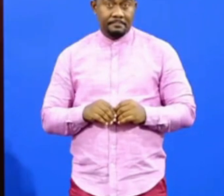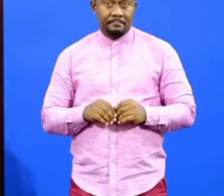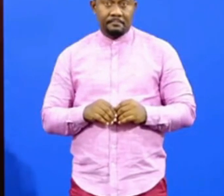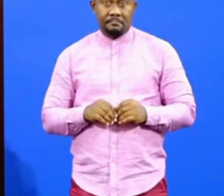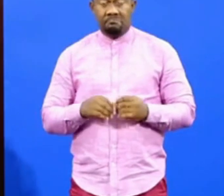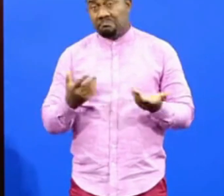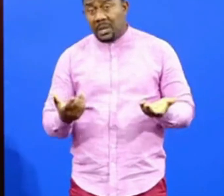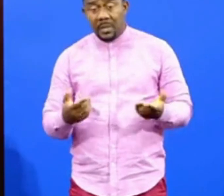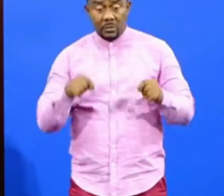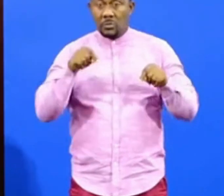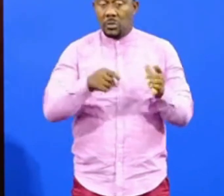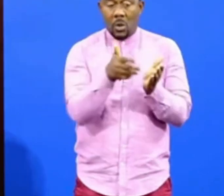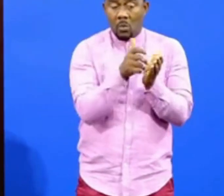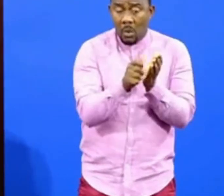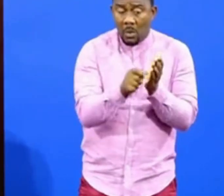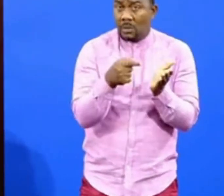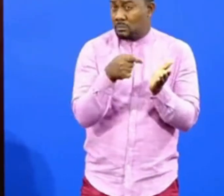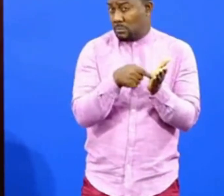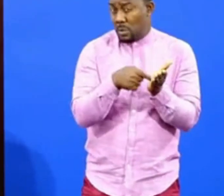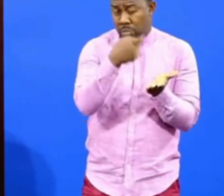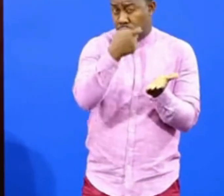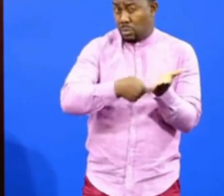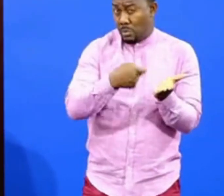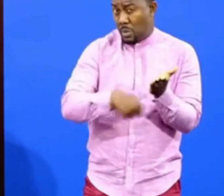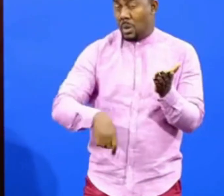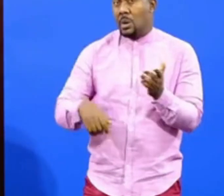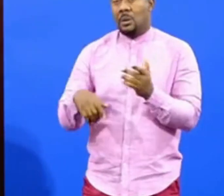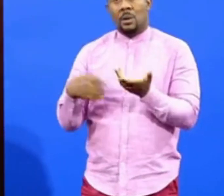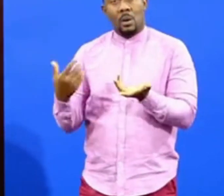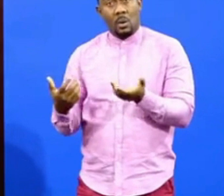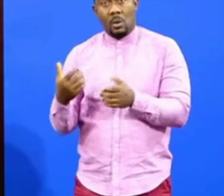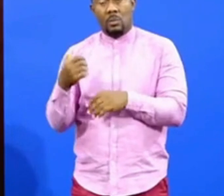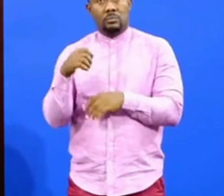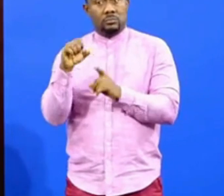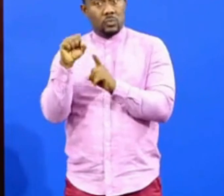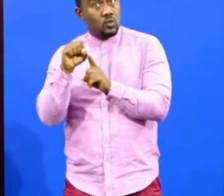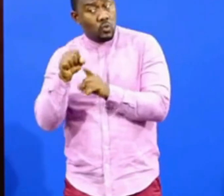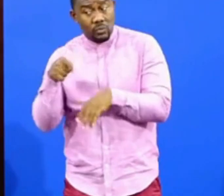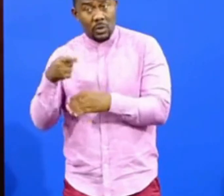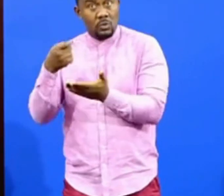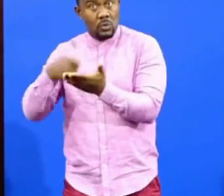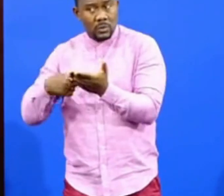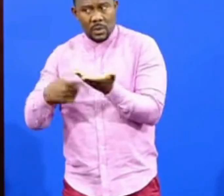this is the price of maize or the price of, soybean. But with the Ghana Commodity Exchange, you will get the